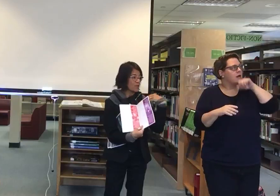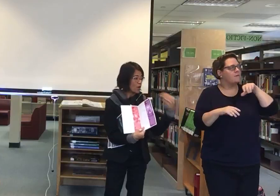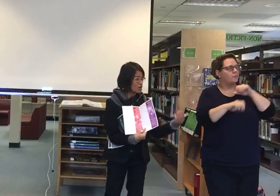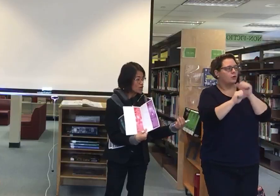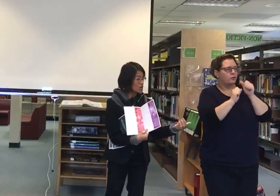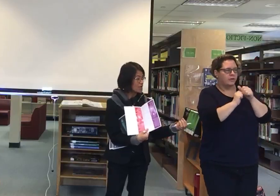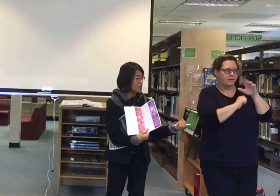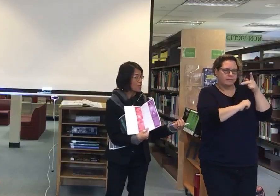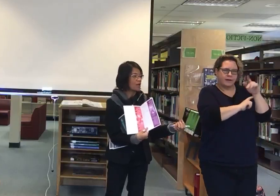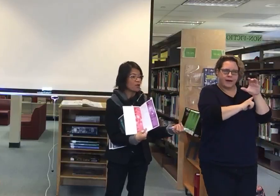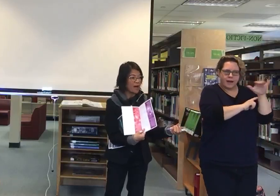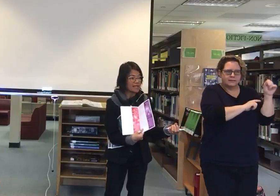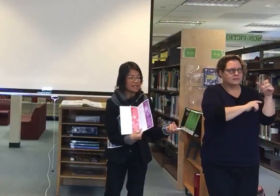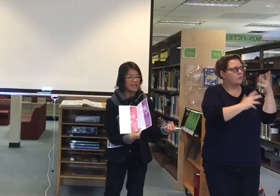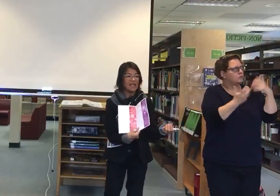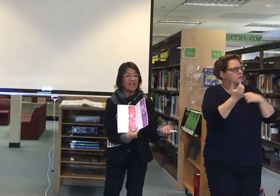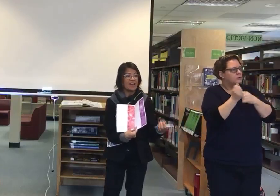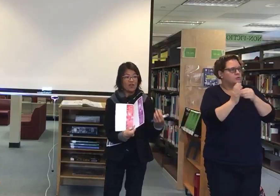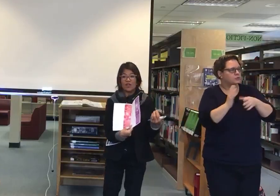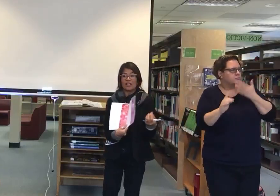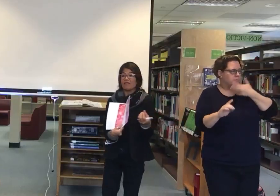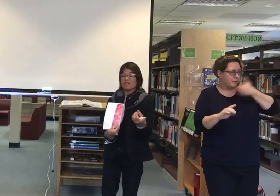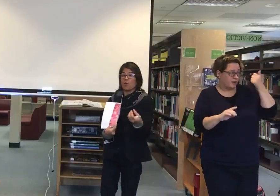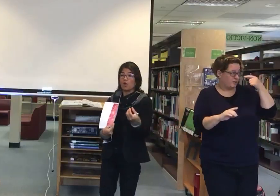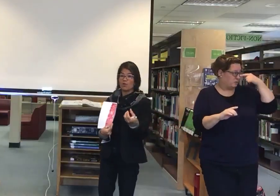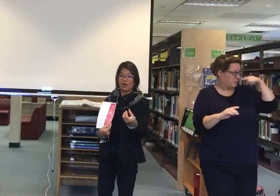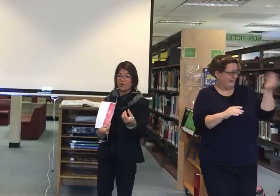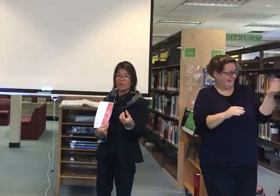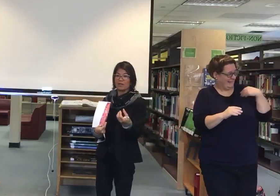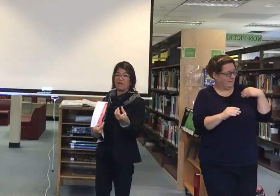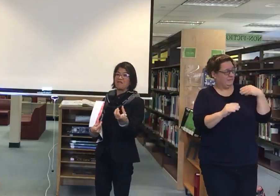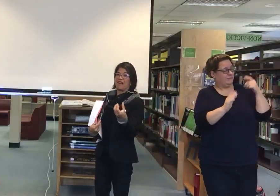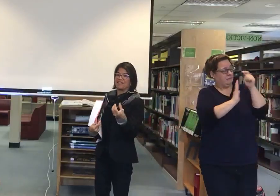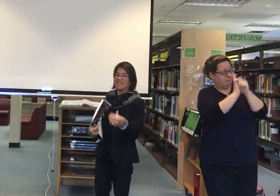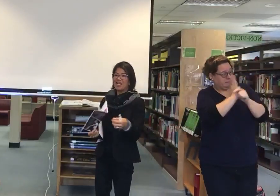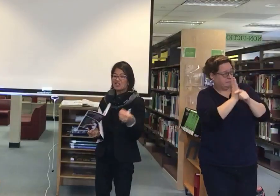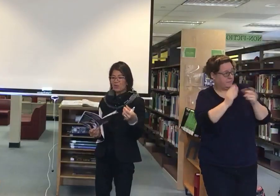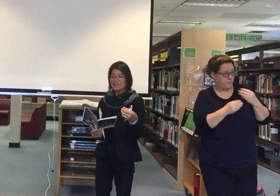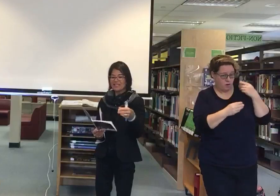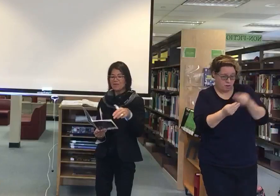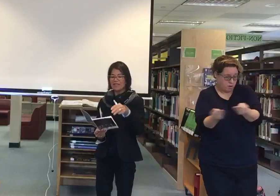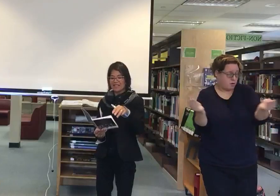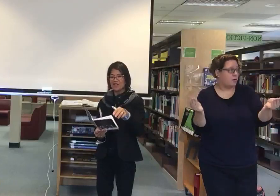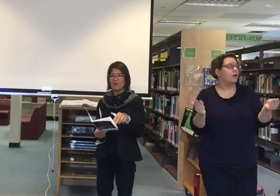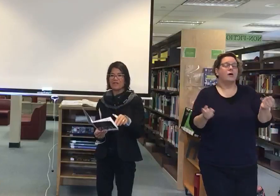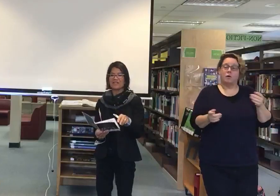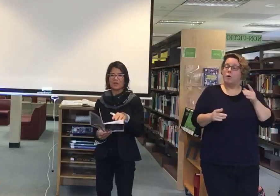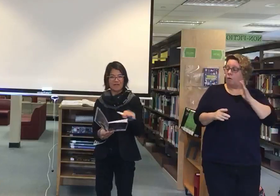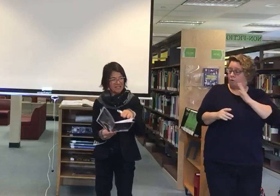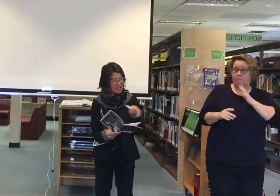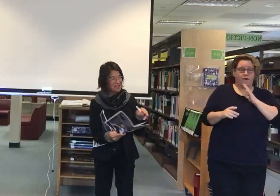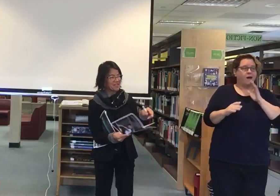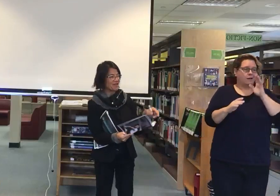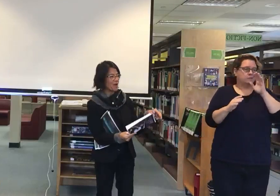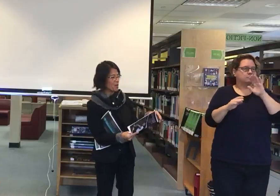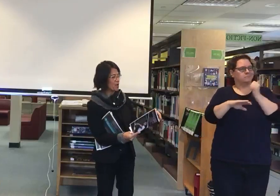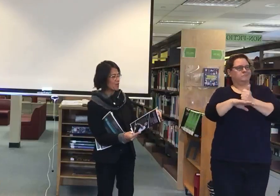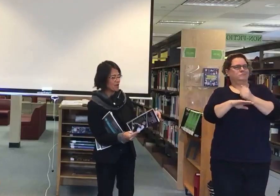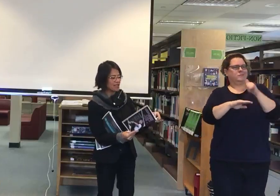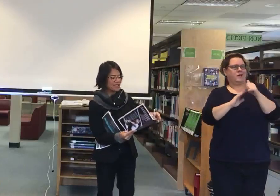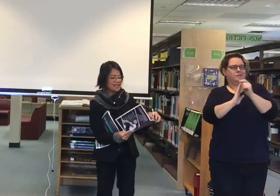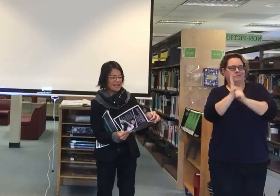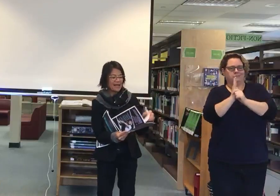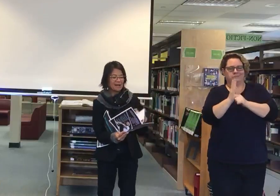to support the students in a greater capacity. If you could give us a workbook, we would love that. So we did start with this sort of skeleton about